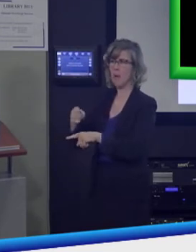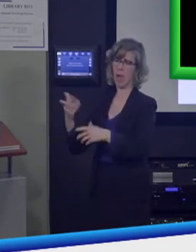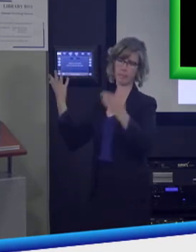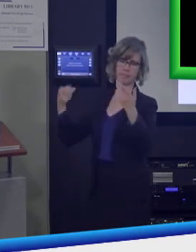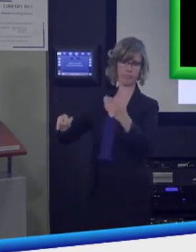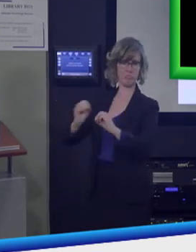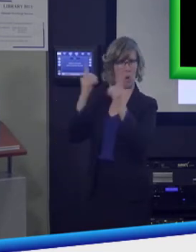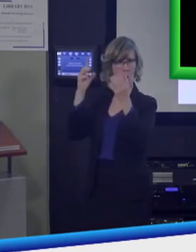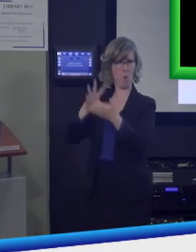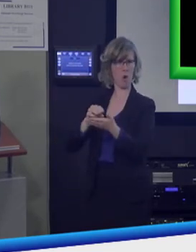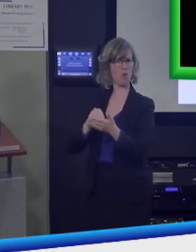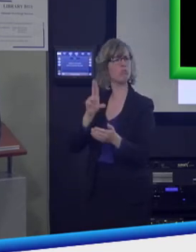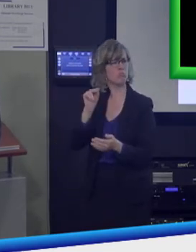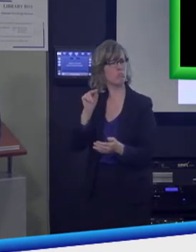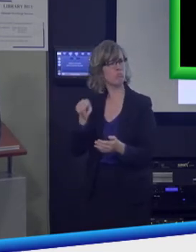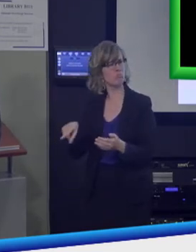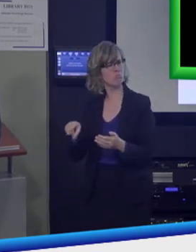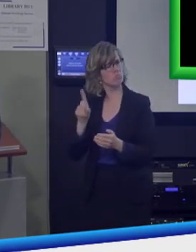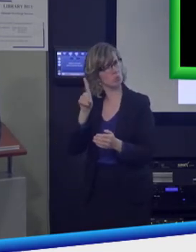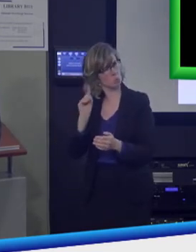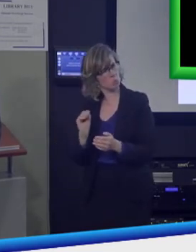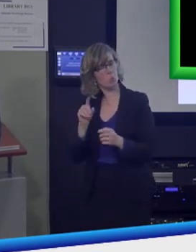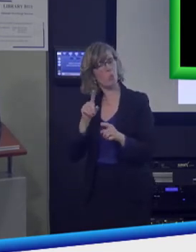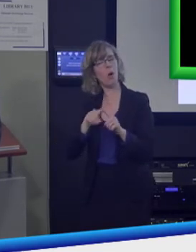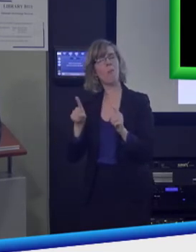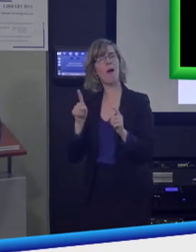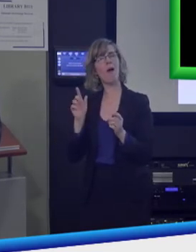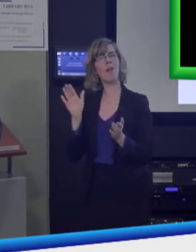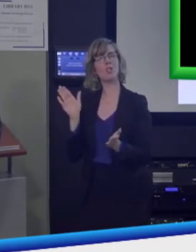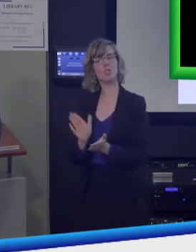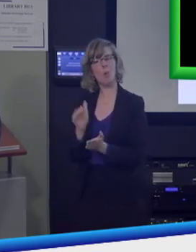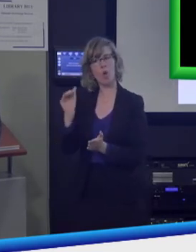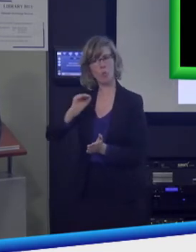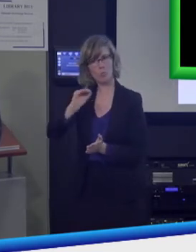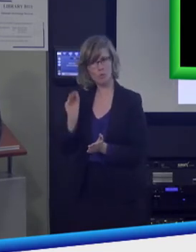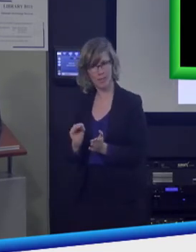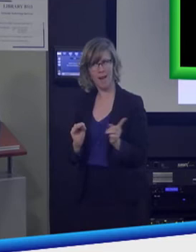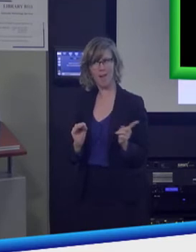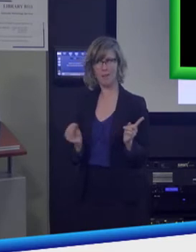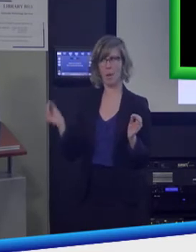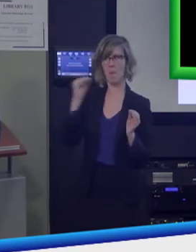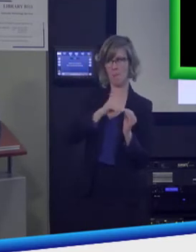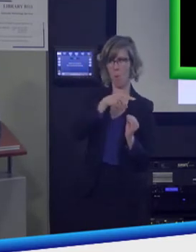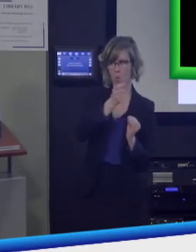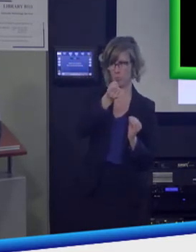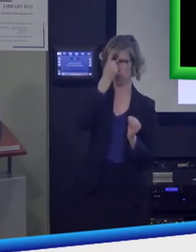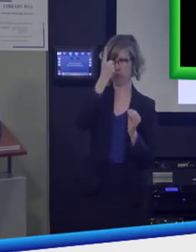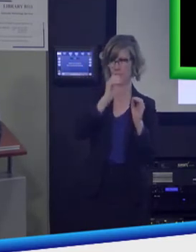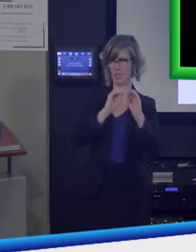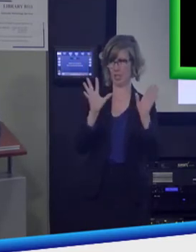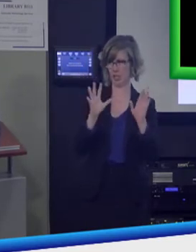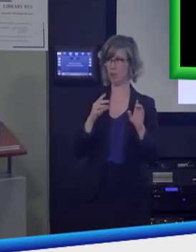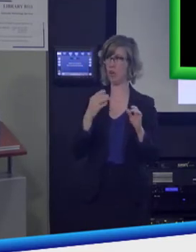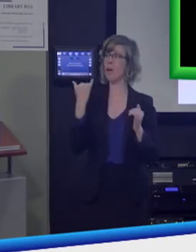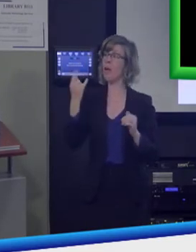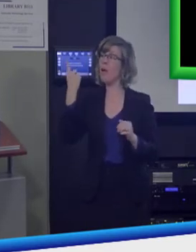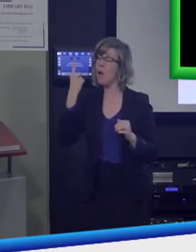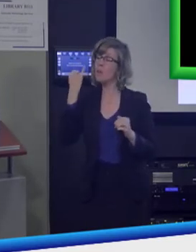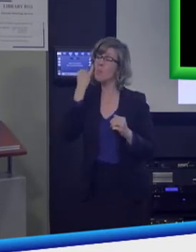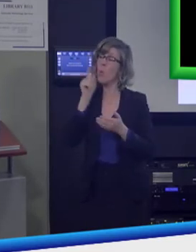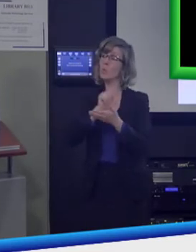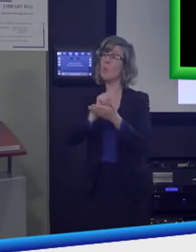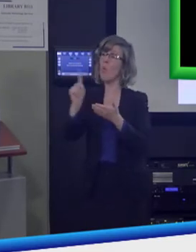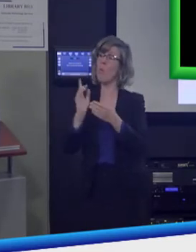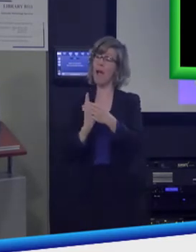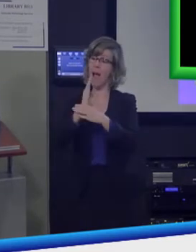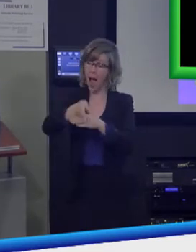Just a much lower proportion of kids. So what happens a week later when we give all of those children the